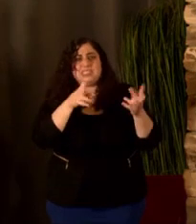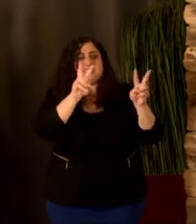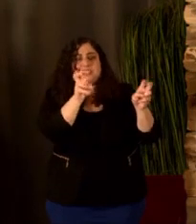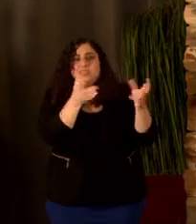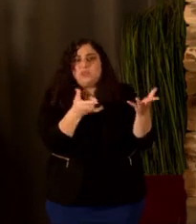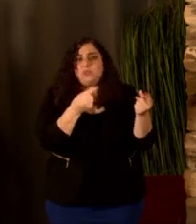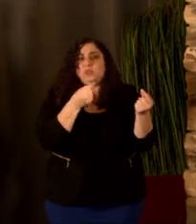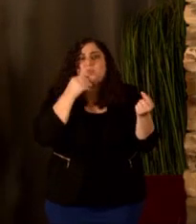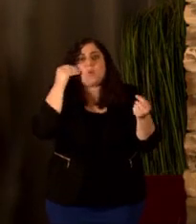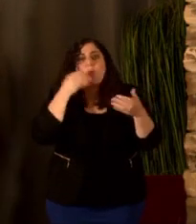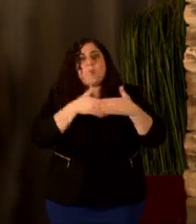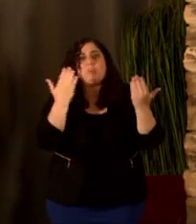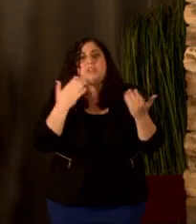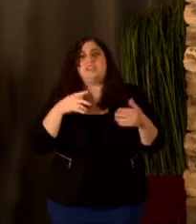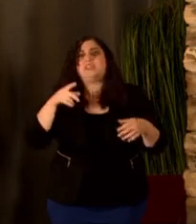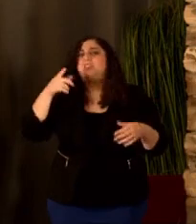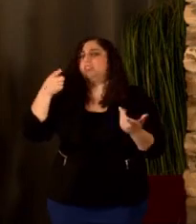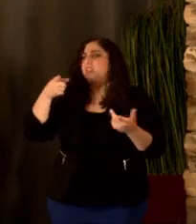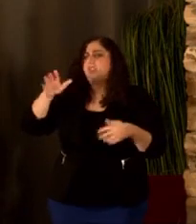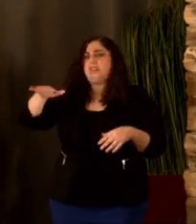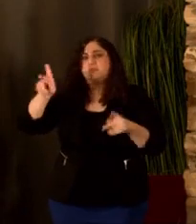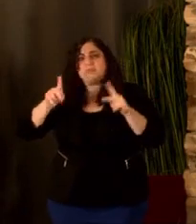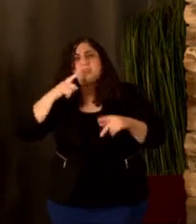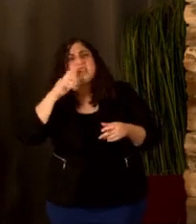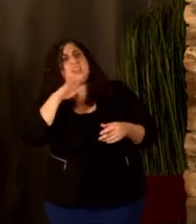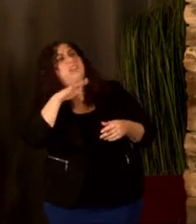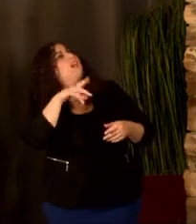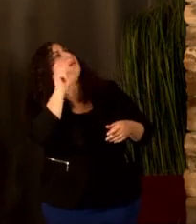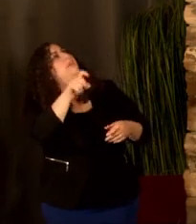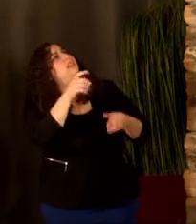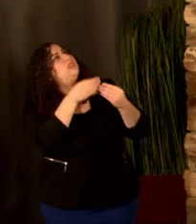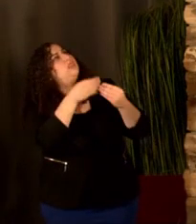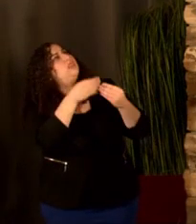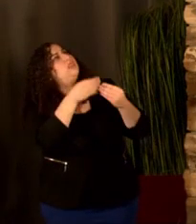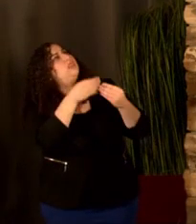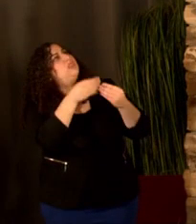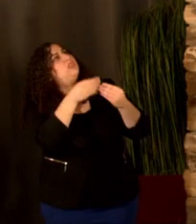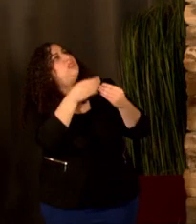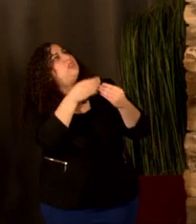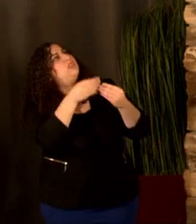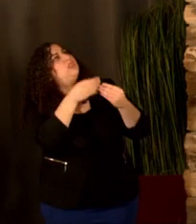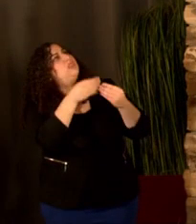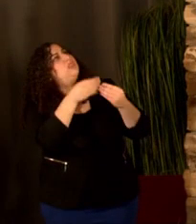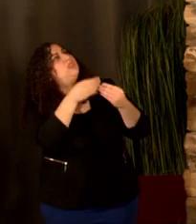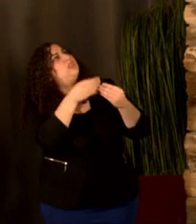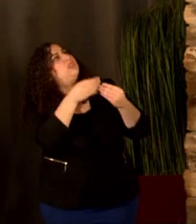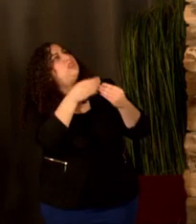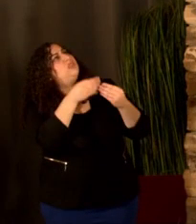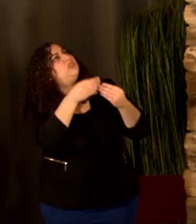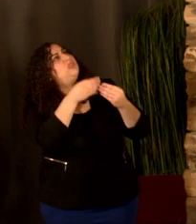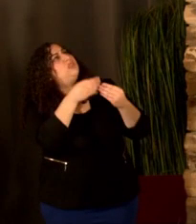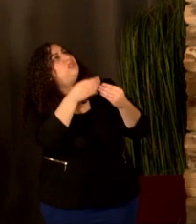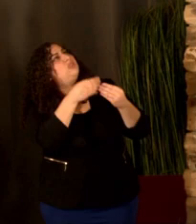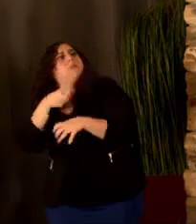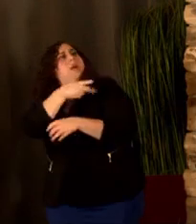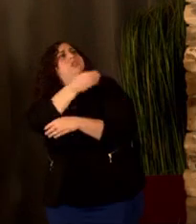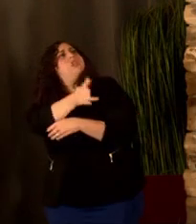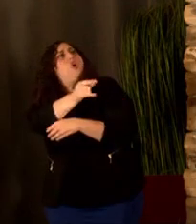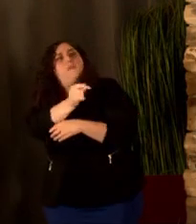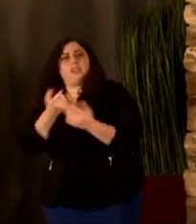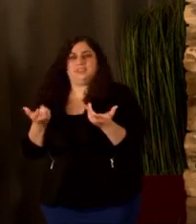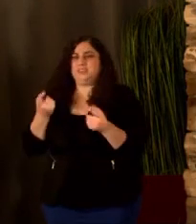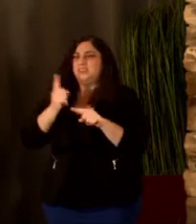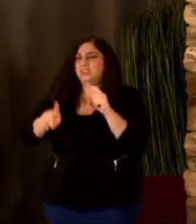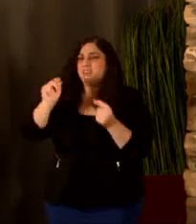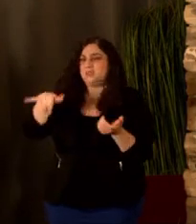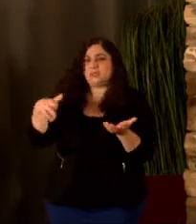them. That's just a reality. Everyone wants you to deal with it as long as it's not near them, but you can't solve the problem not near anyone. And so we